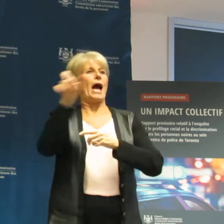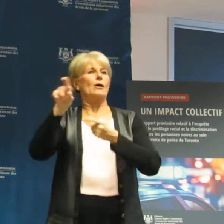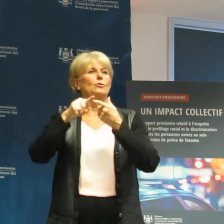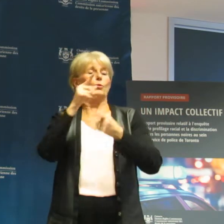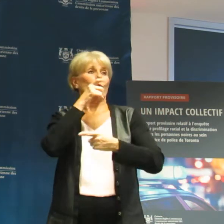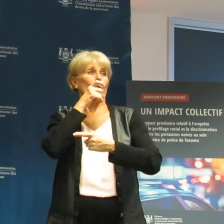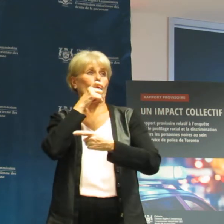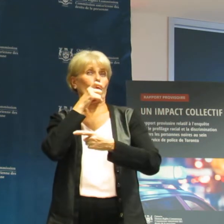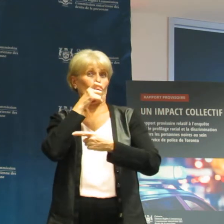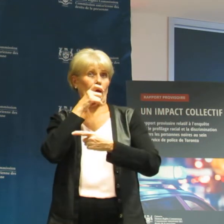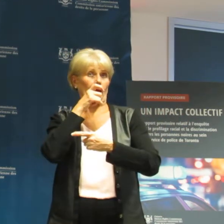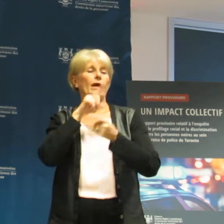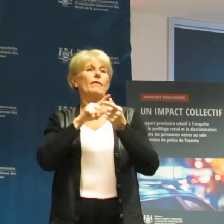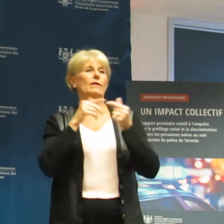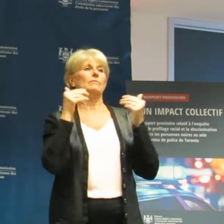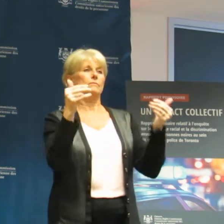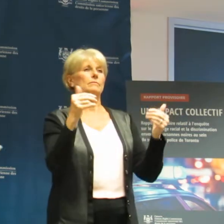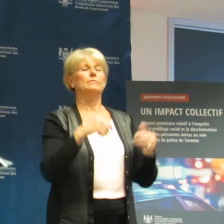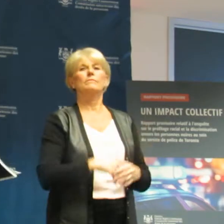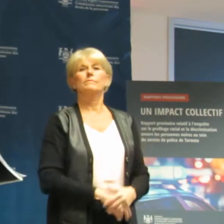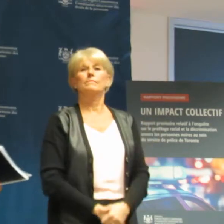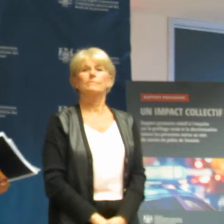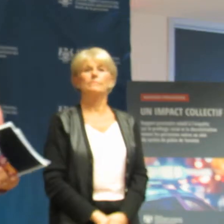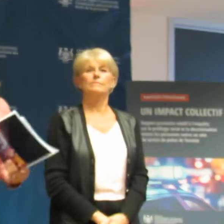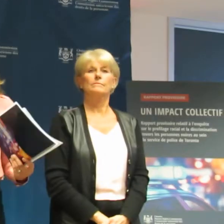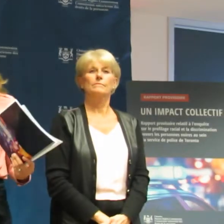to, and then you can ask it to them.